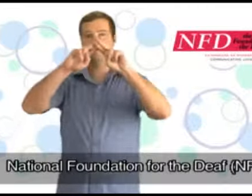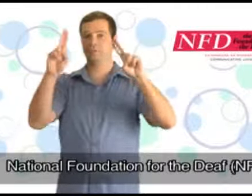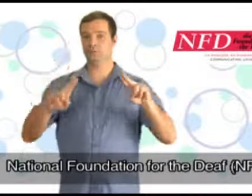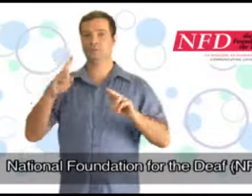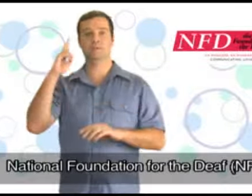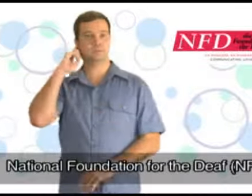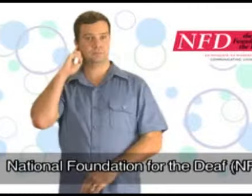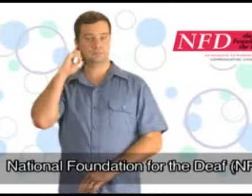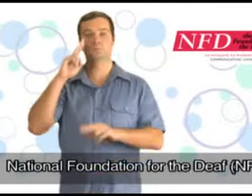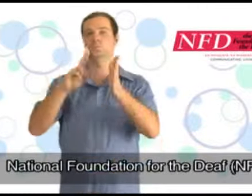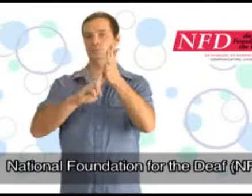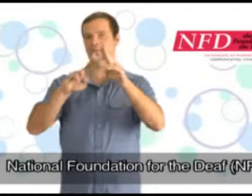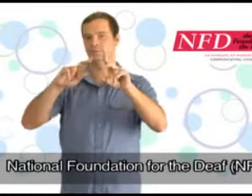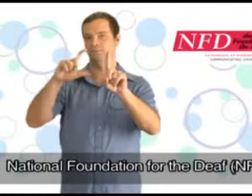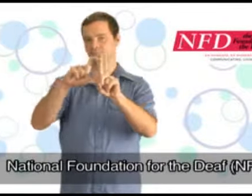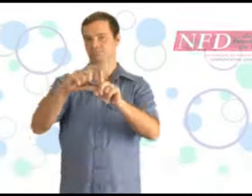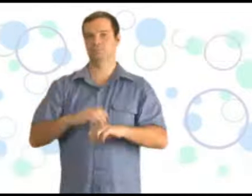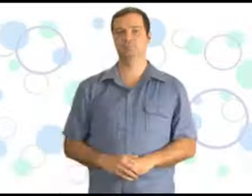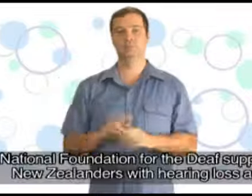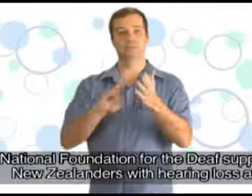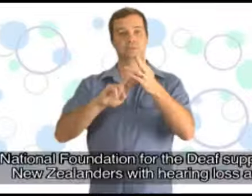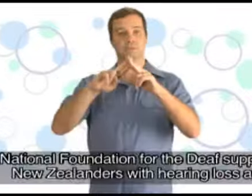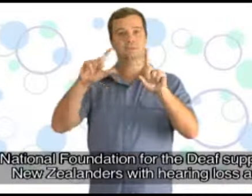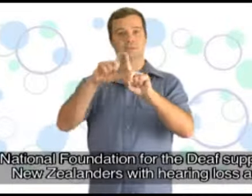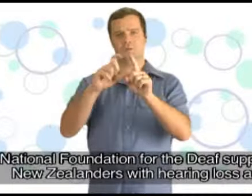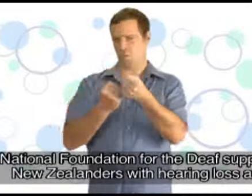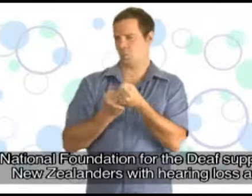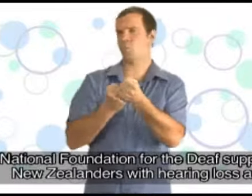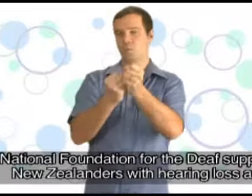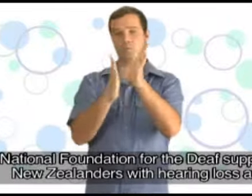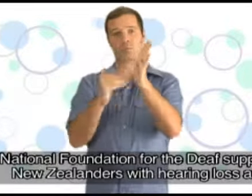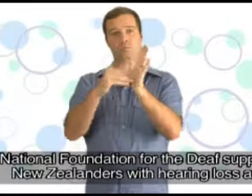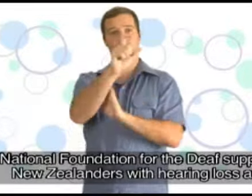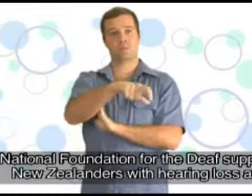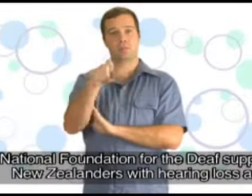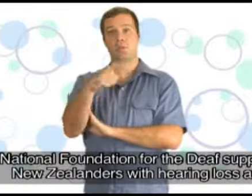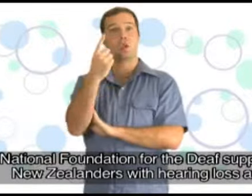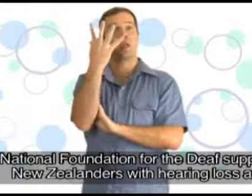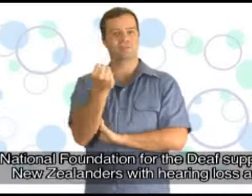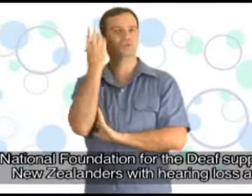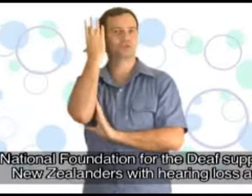National Foundation for the Deaf. National Foundation for the Deaf supports New Zealanders with hearing loss